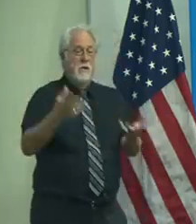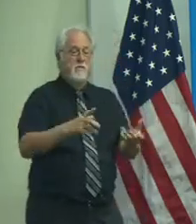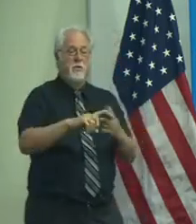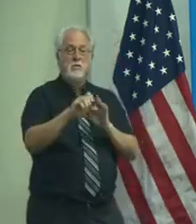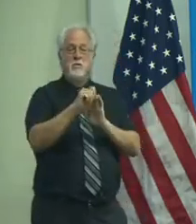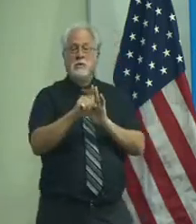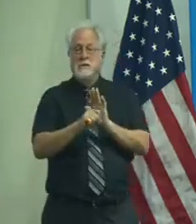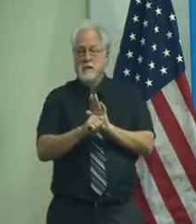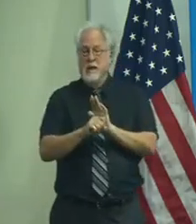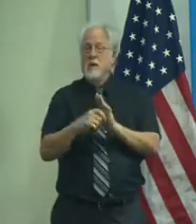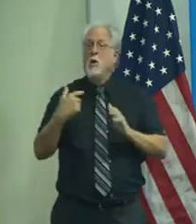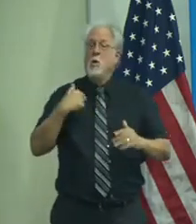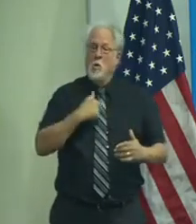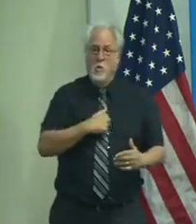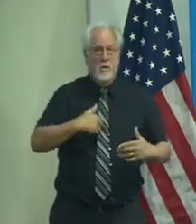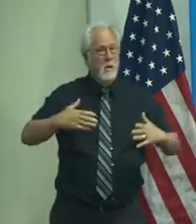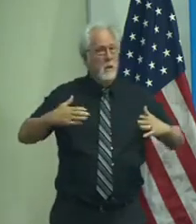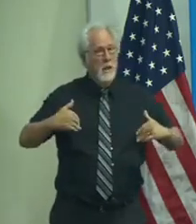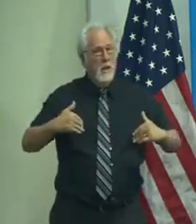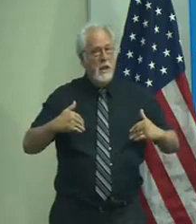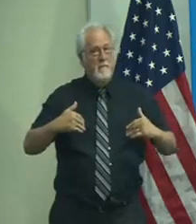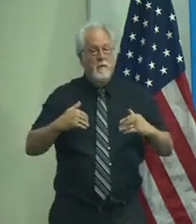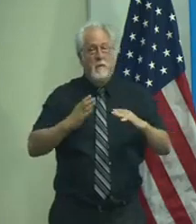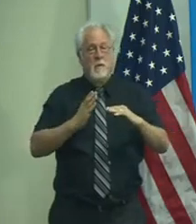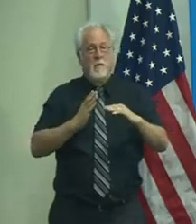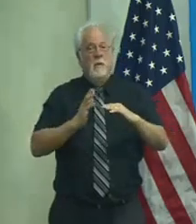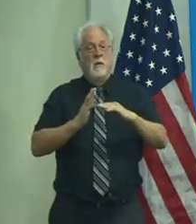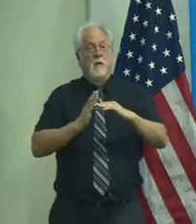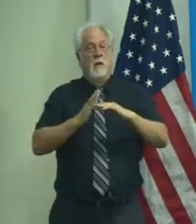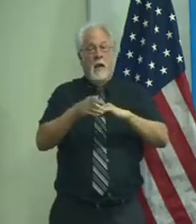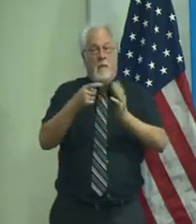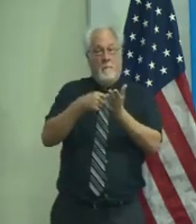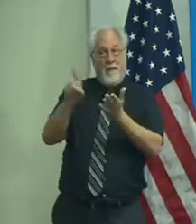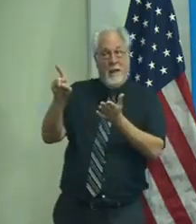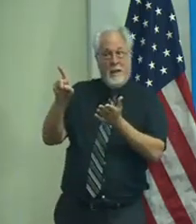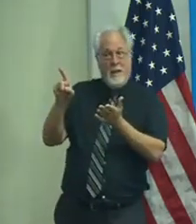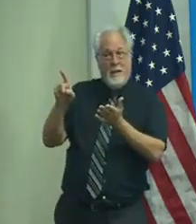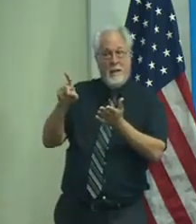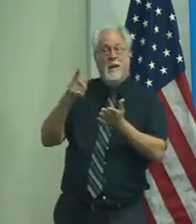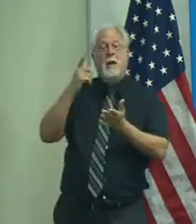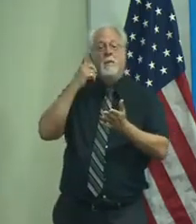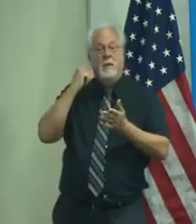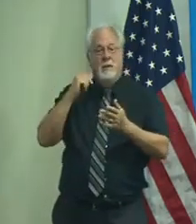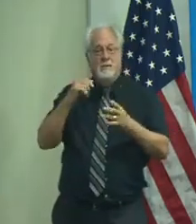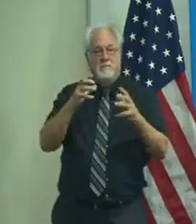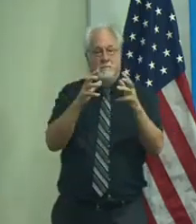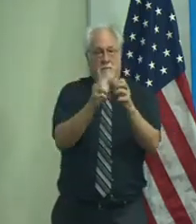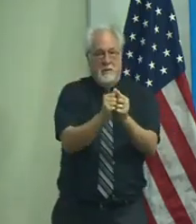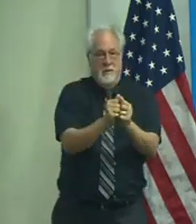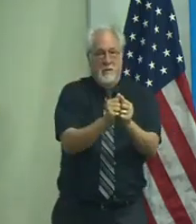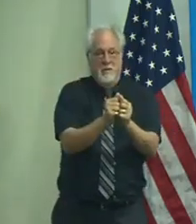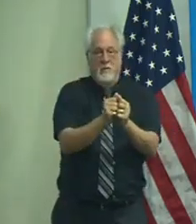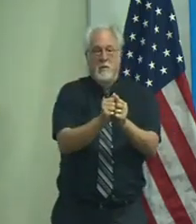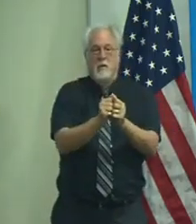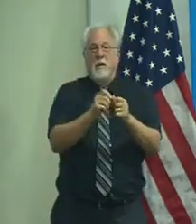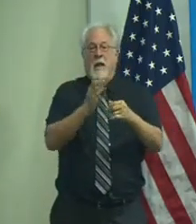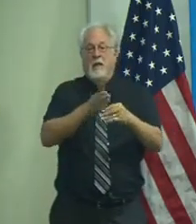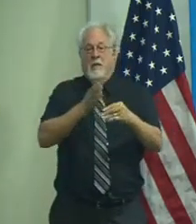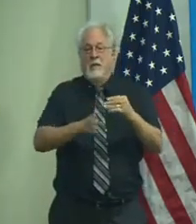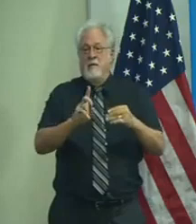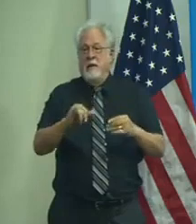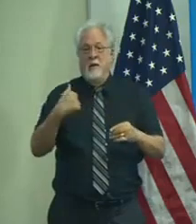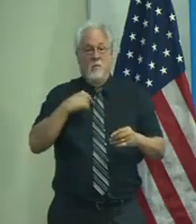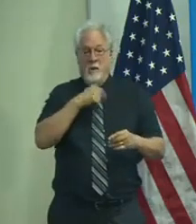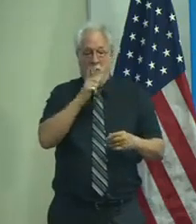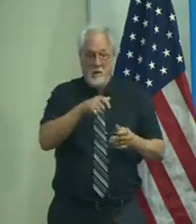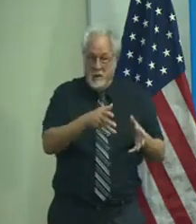state, we haven't yet crossed the threshold where we have to pay for them, because they're going to stay together. And if at the end of the day we don't need